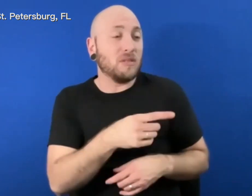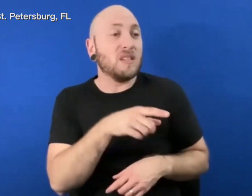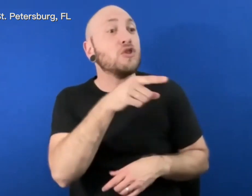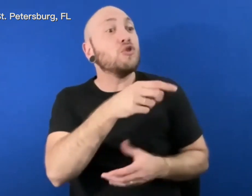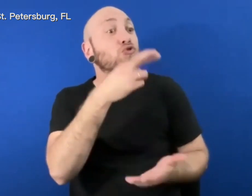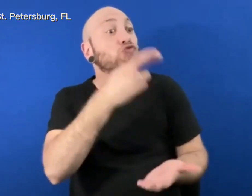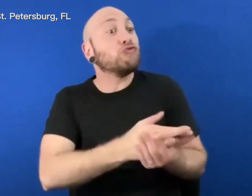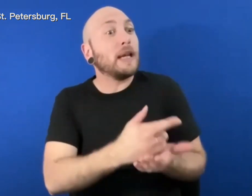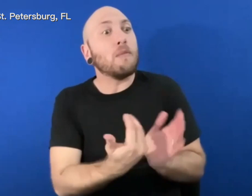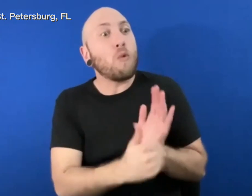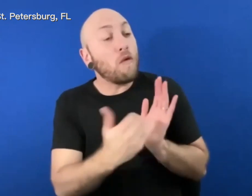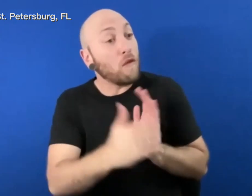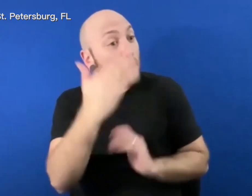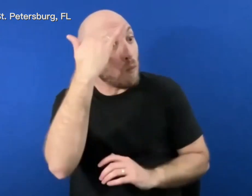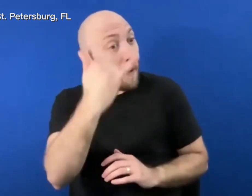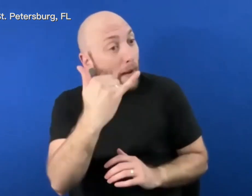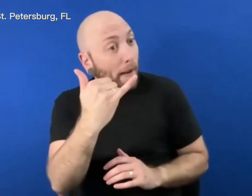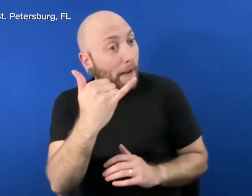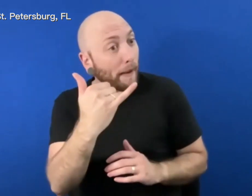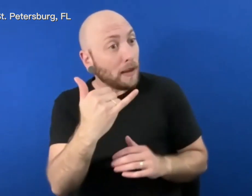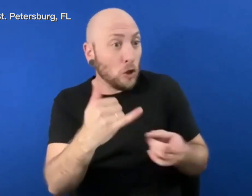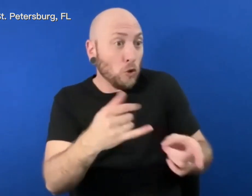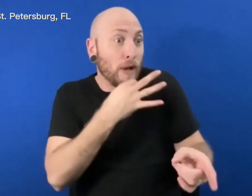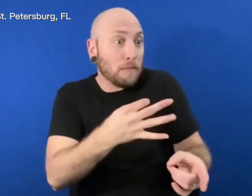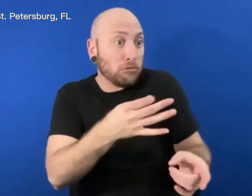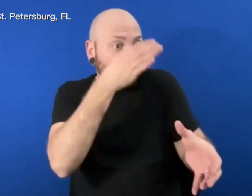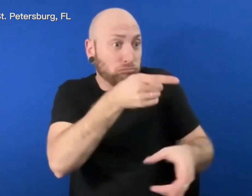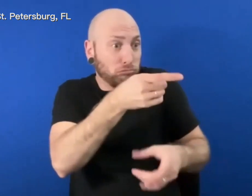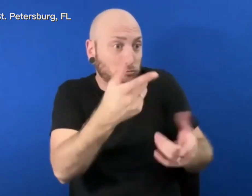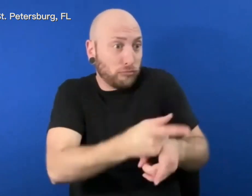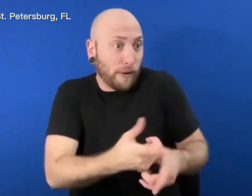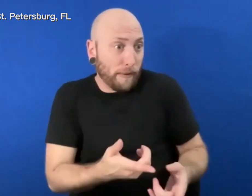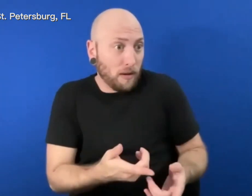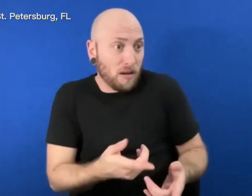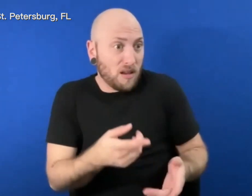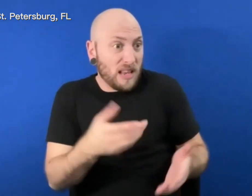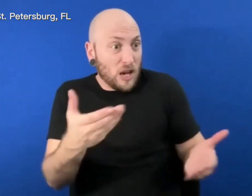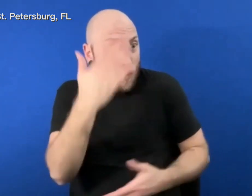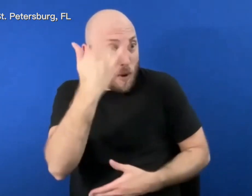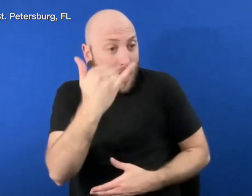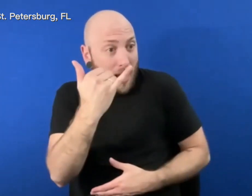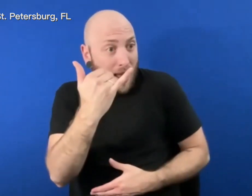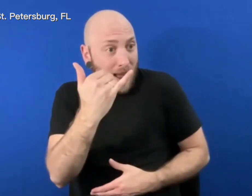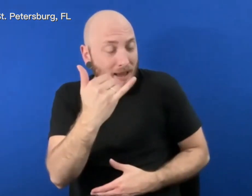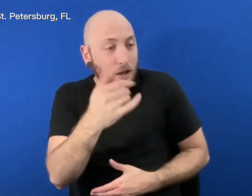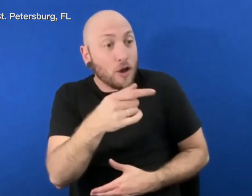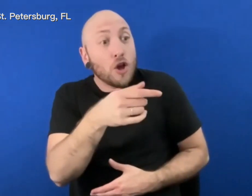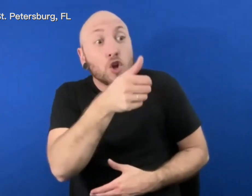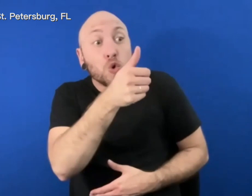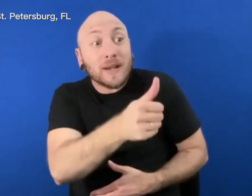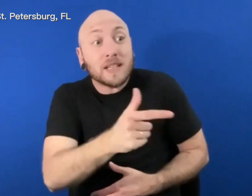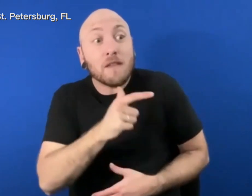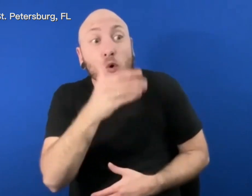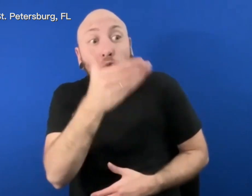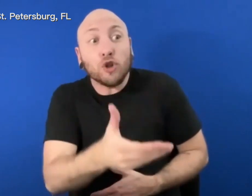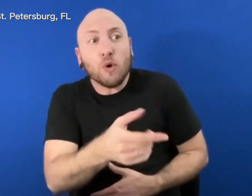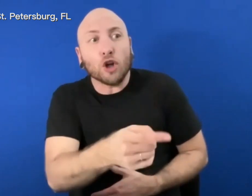and and the situations that you're ending up in is because you don't know anything about yourself. And that one really hit me